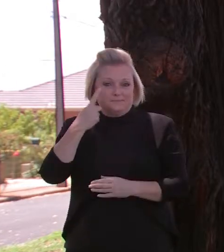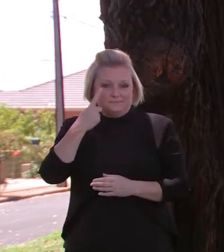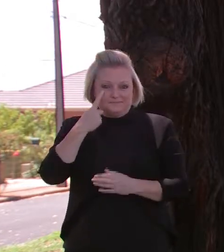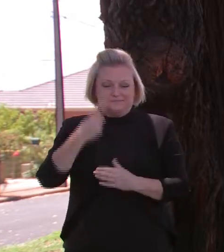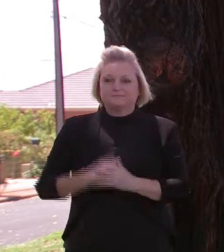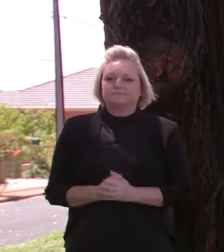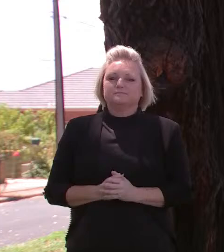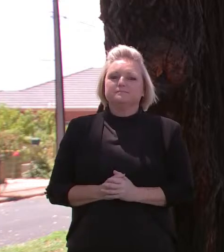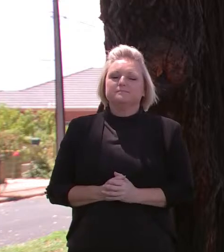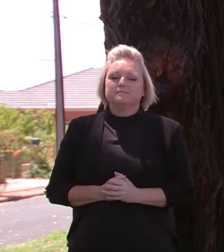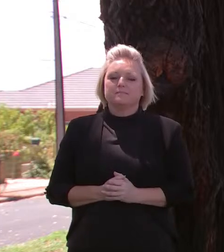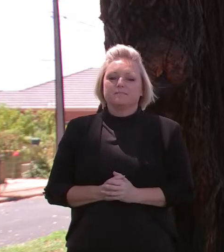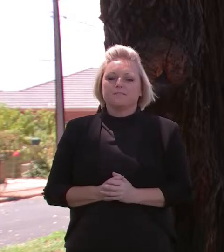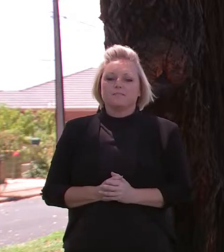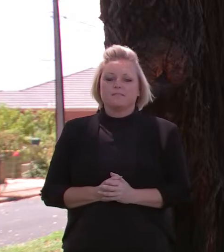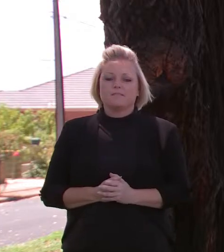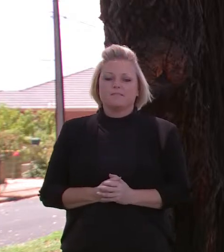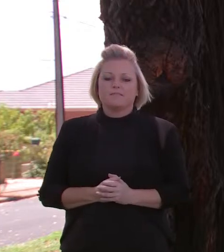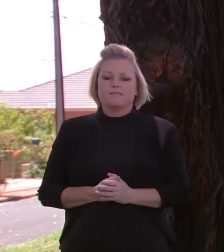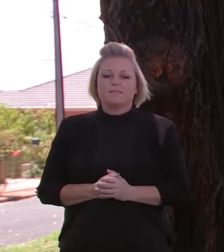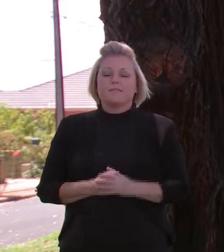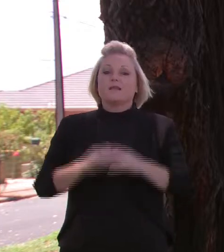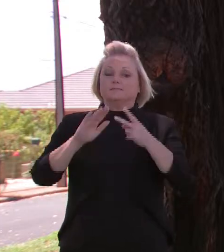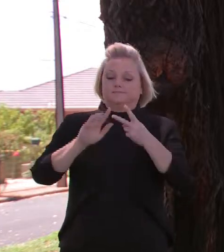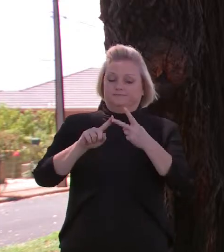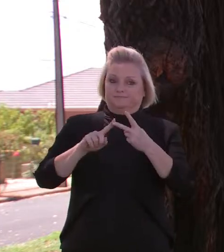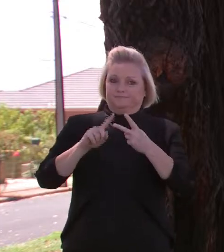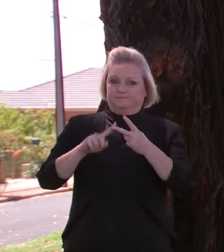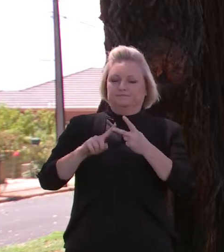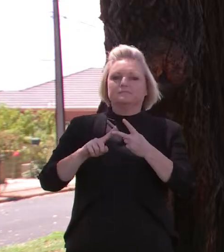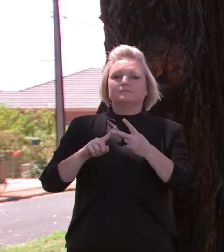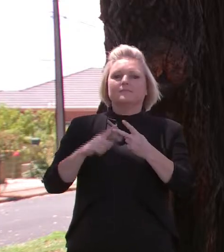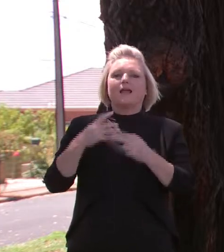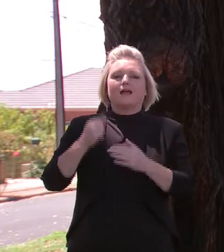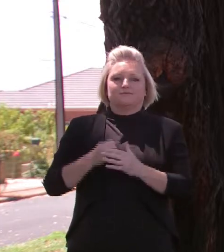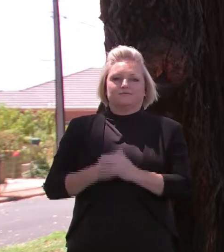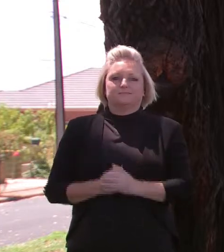also restarting today the parent hotline.